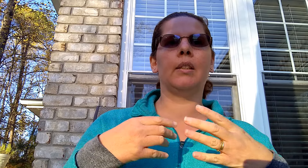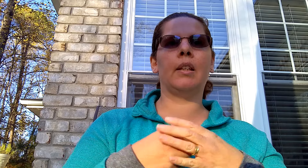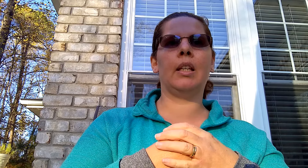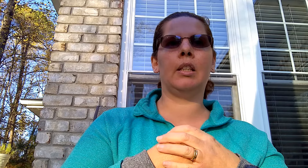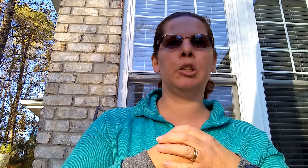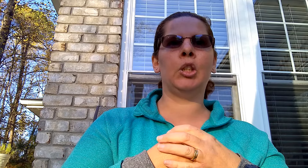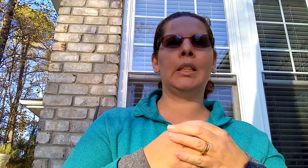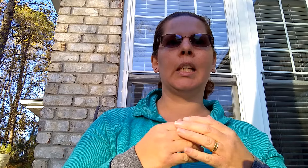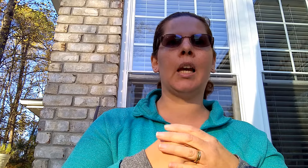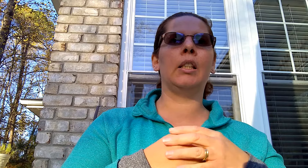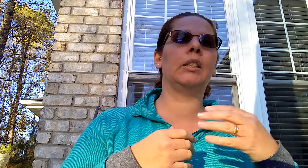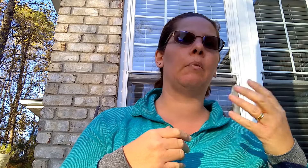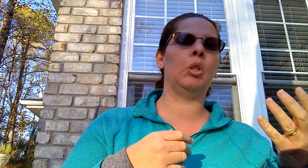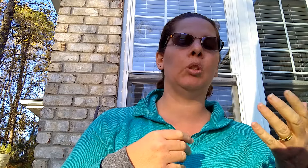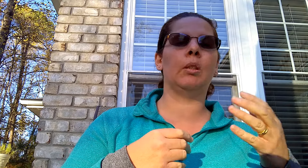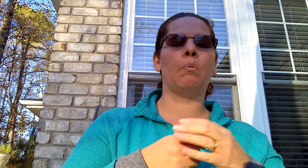in addition to signs. Some use it more,